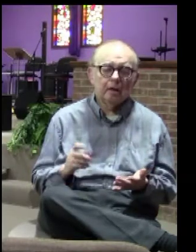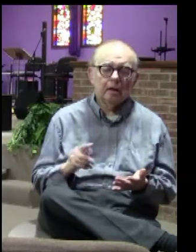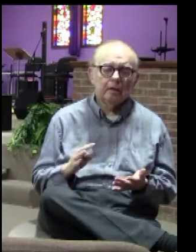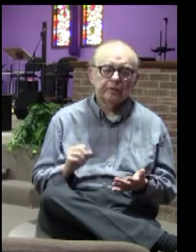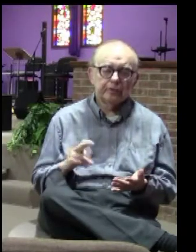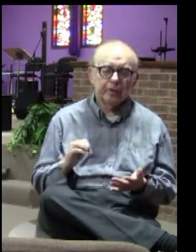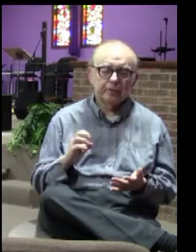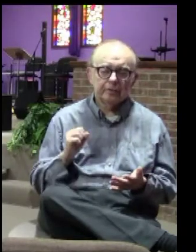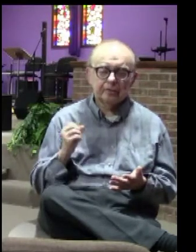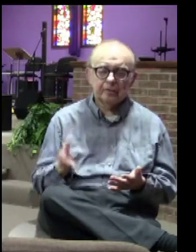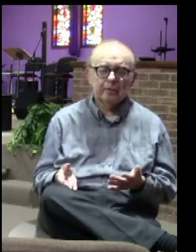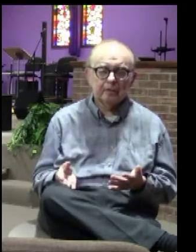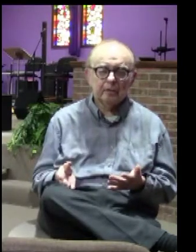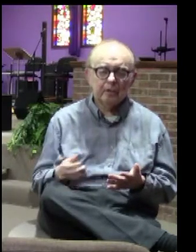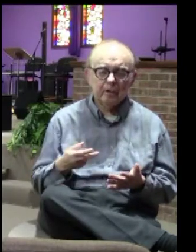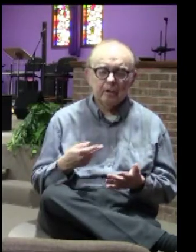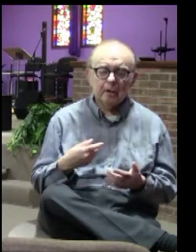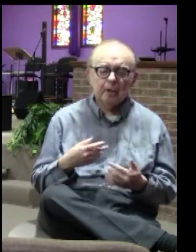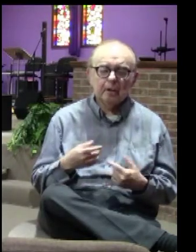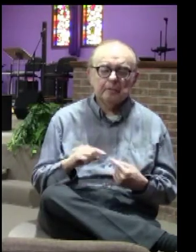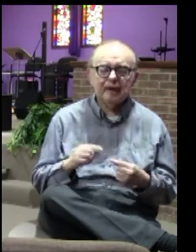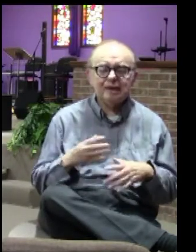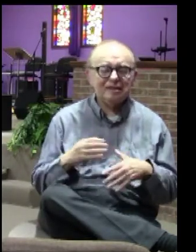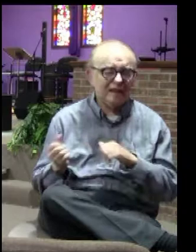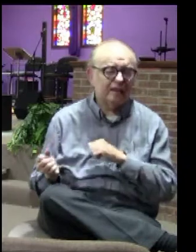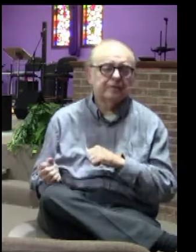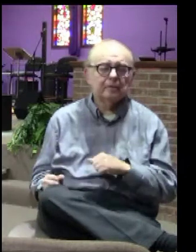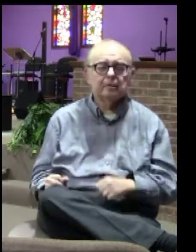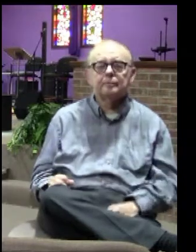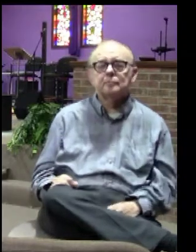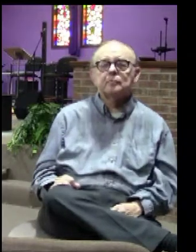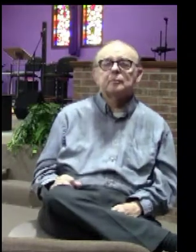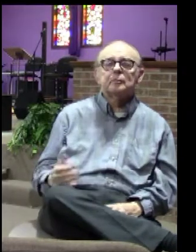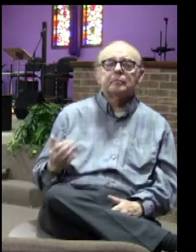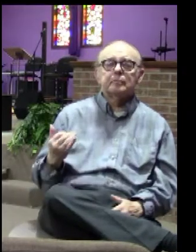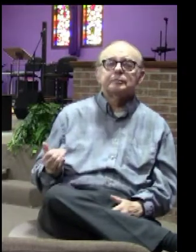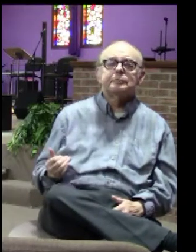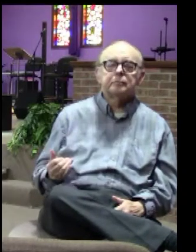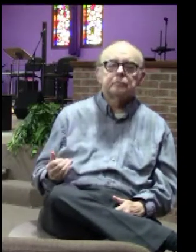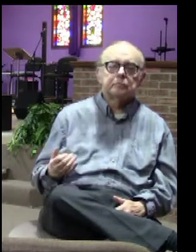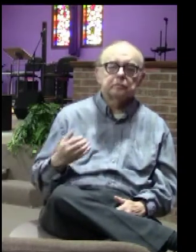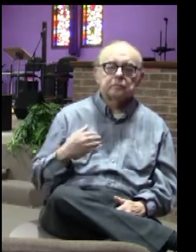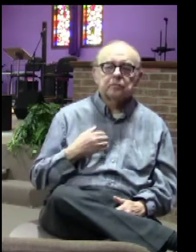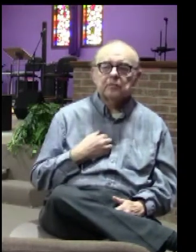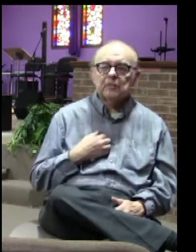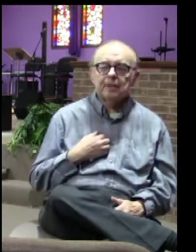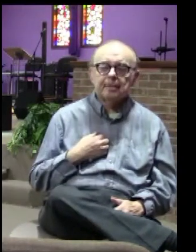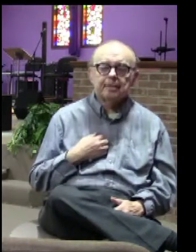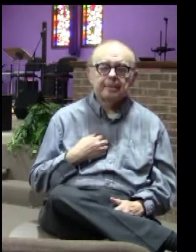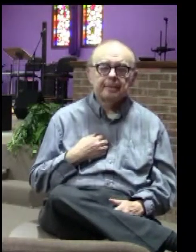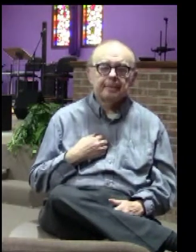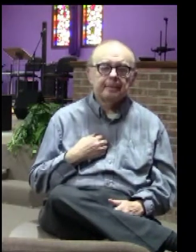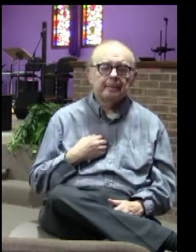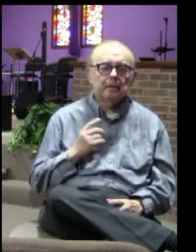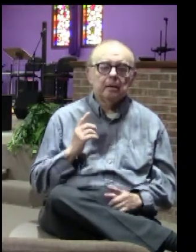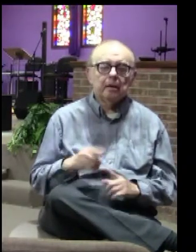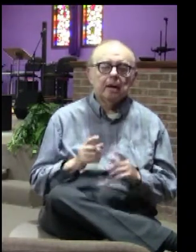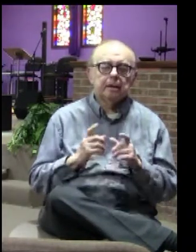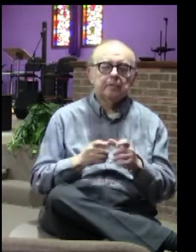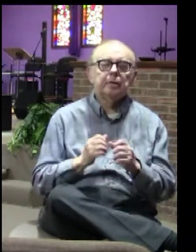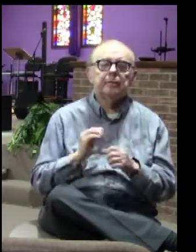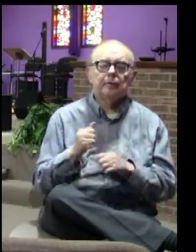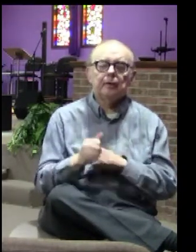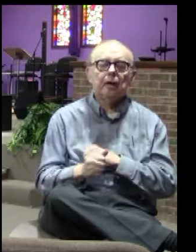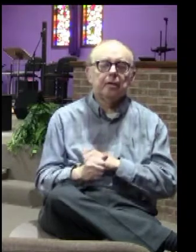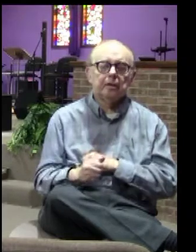there. But the pain's gone away. And so today, I can't run far, but I can